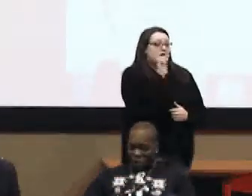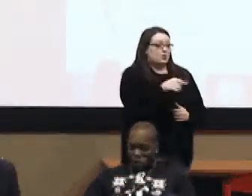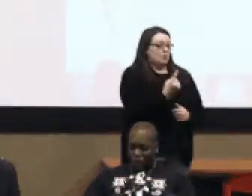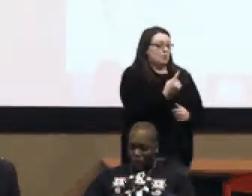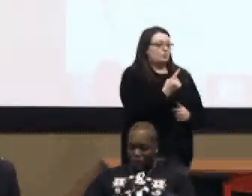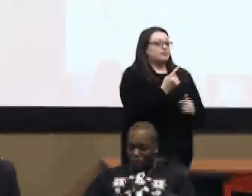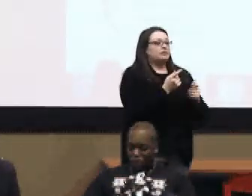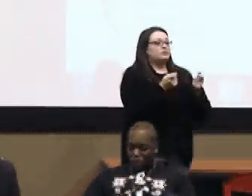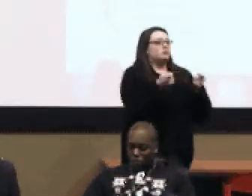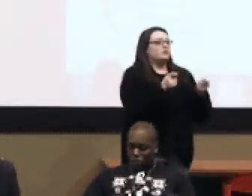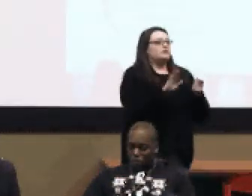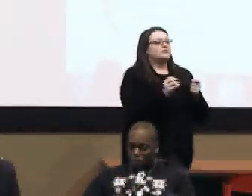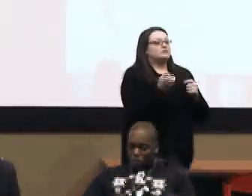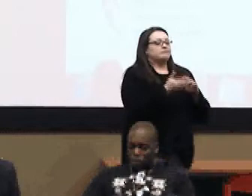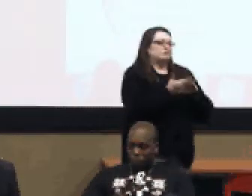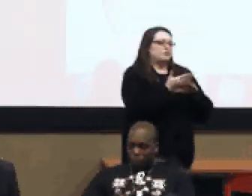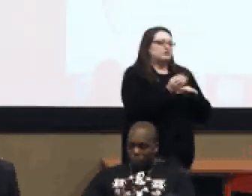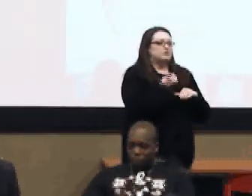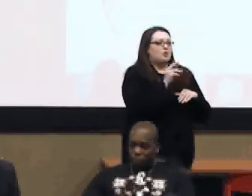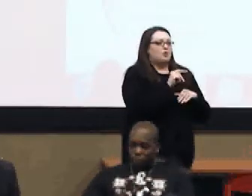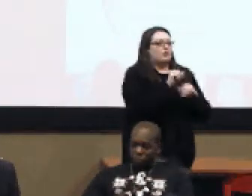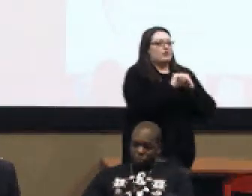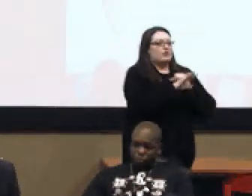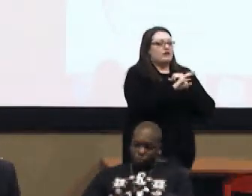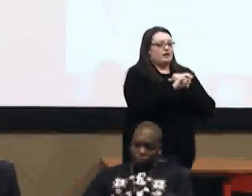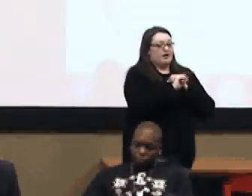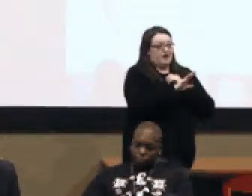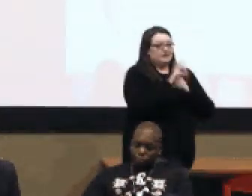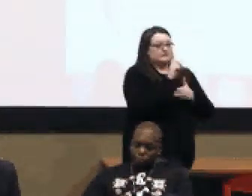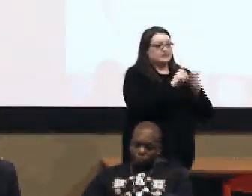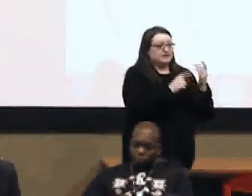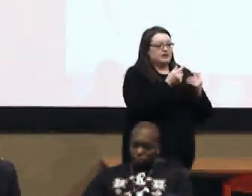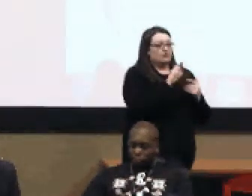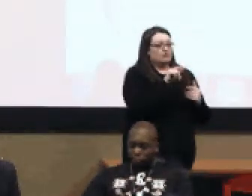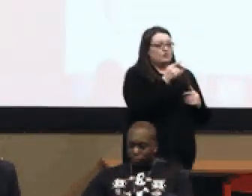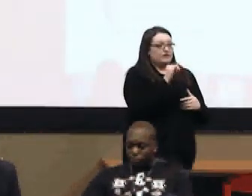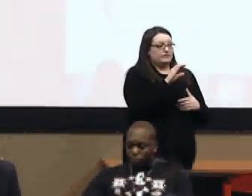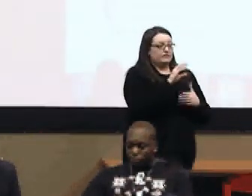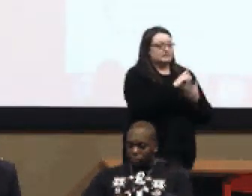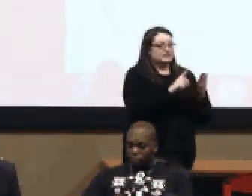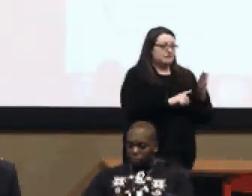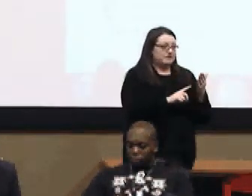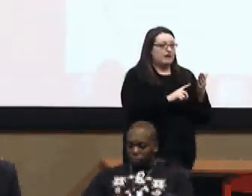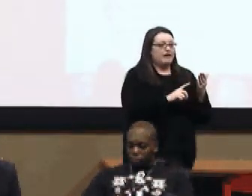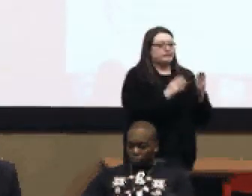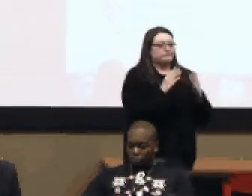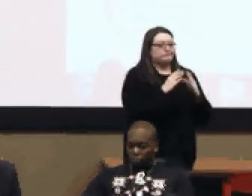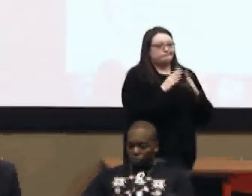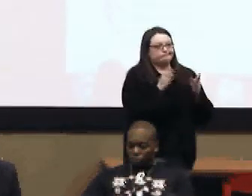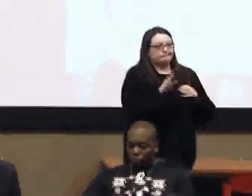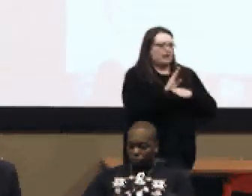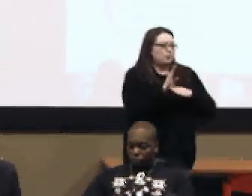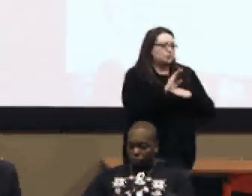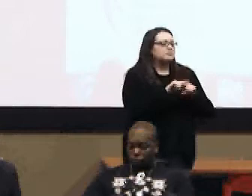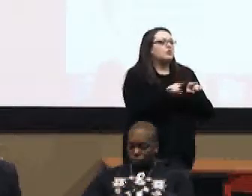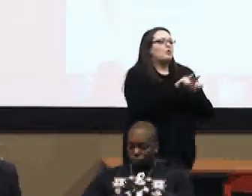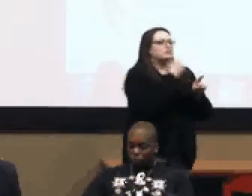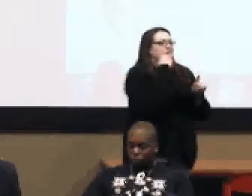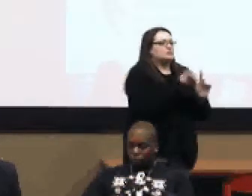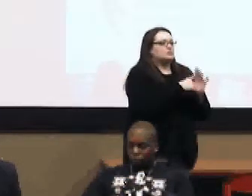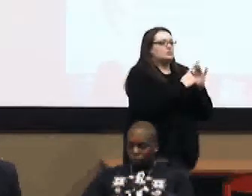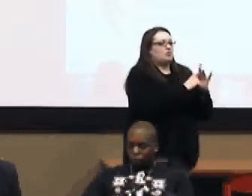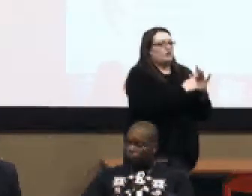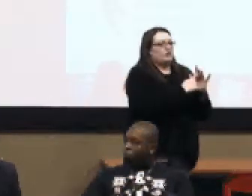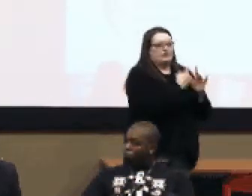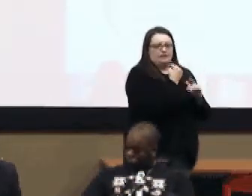only runs his own ad design and graphic design, basically house, but also just started up about a